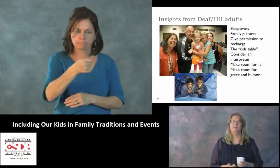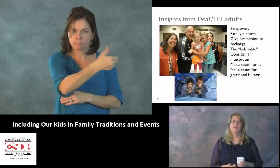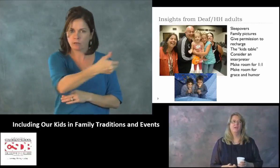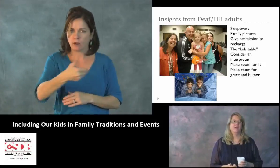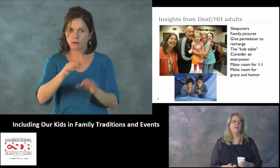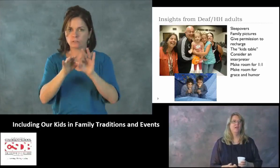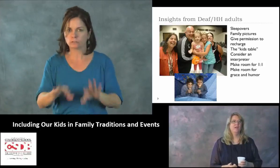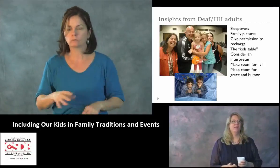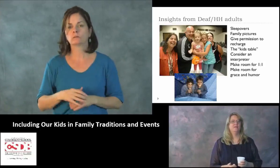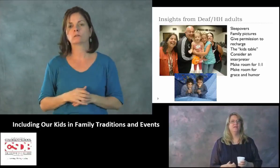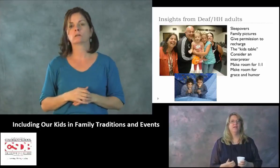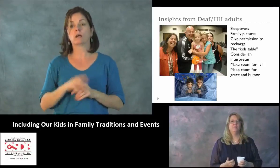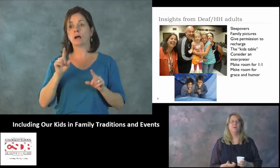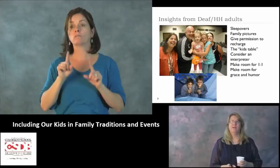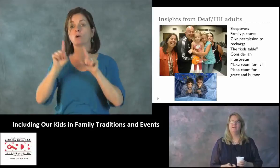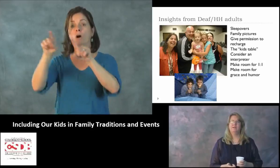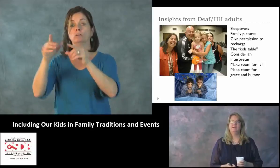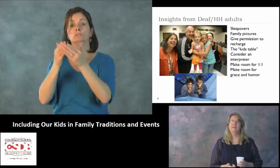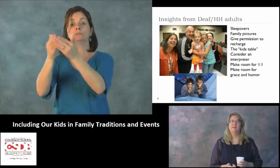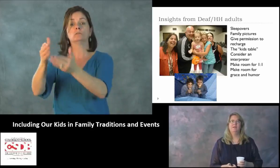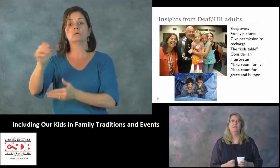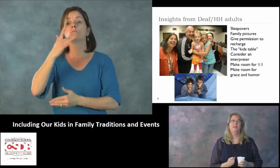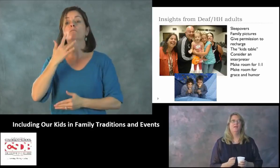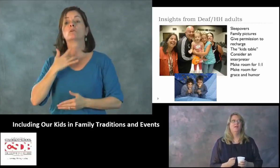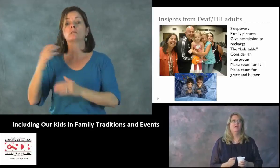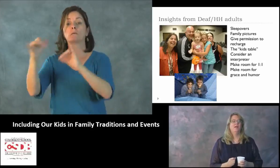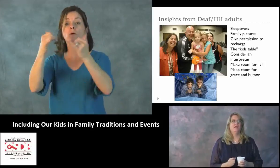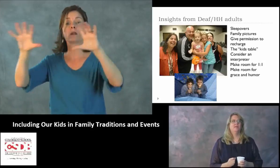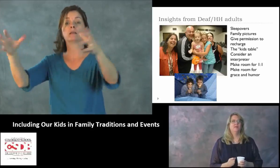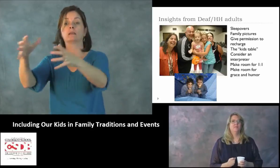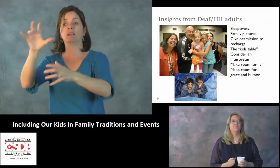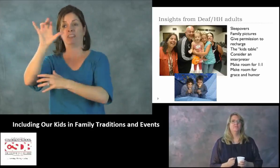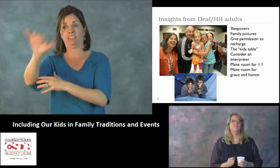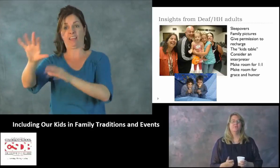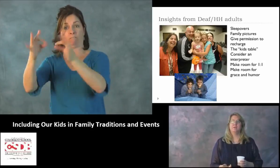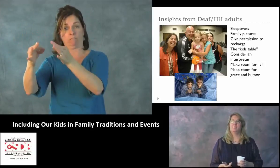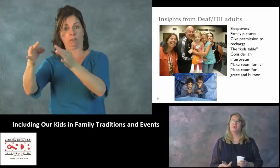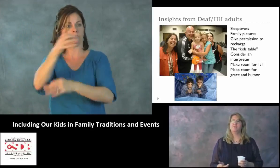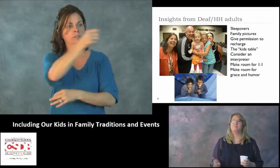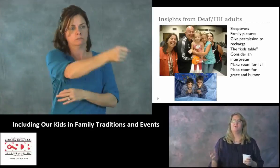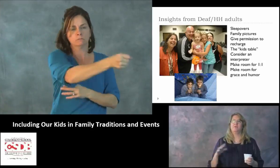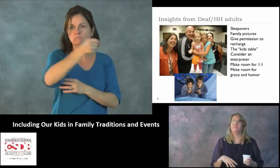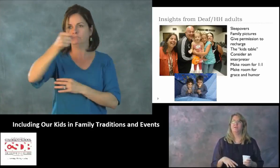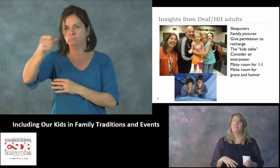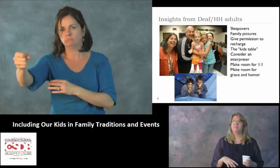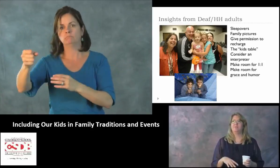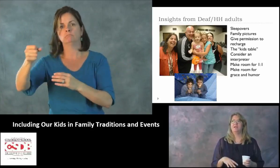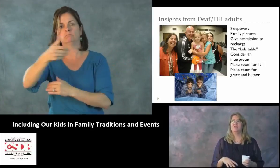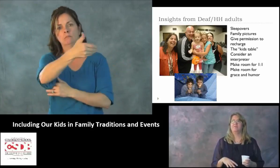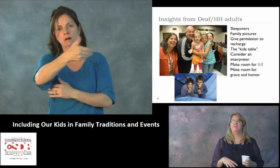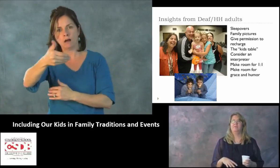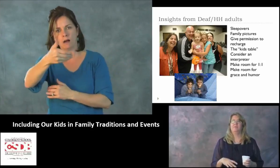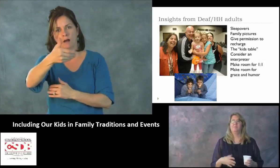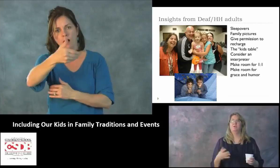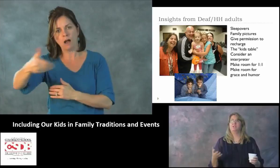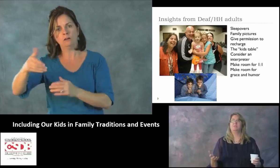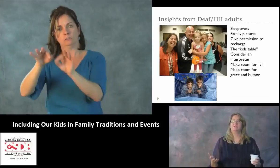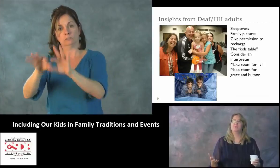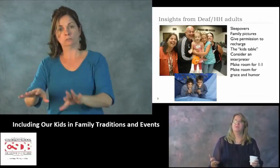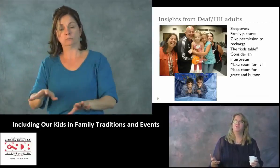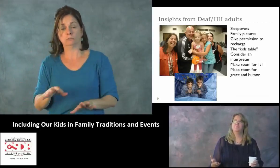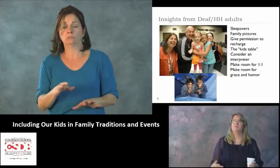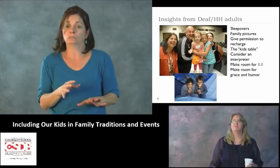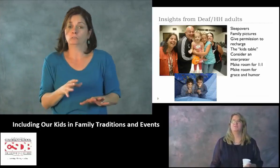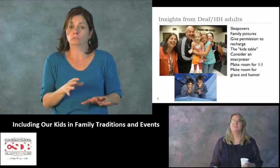funeral and at a wedding, and I've been to birthday parties where other families have